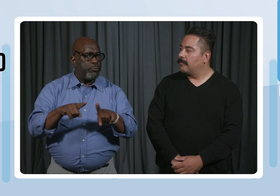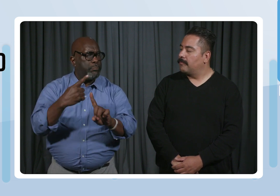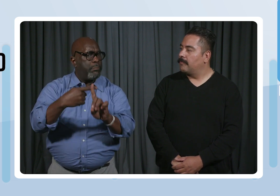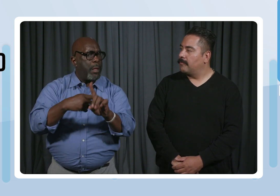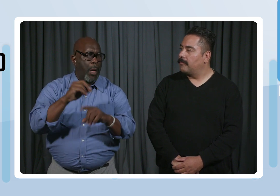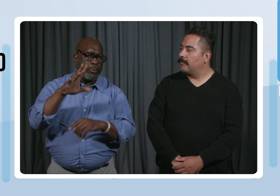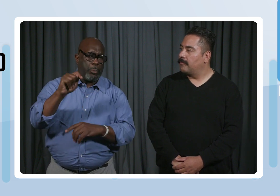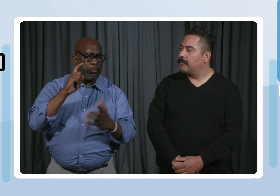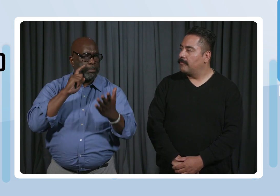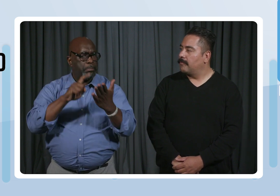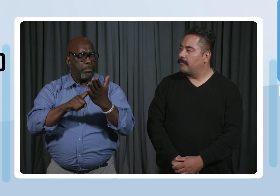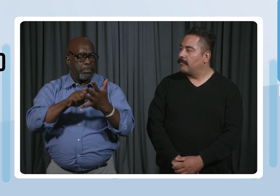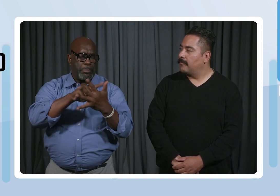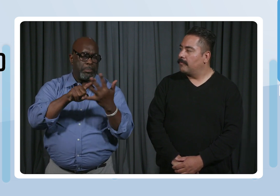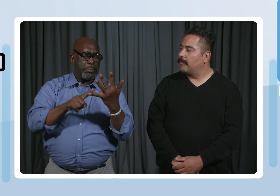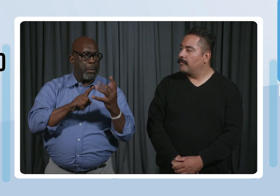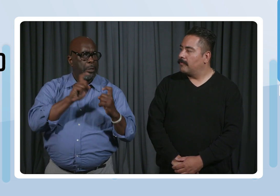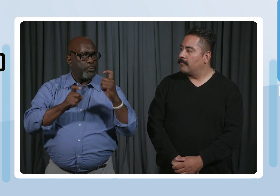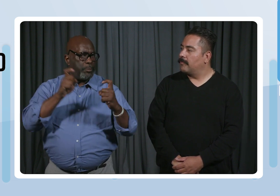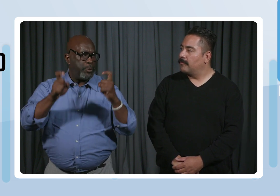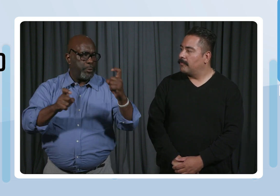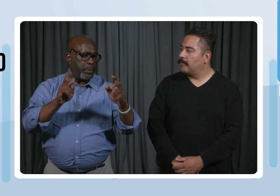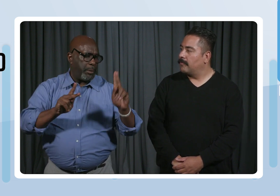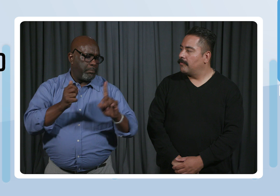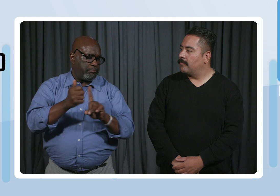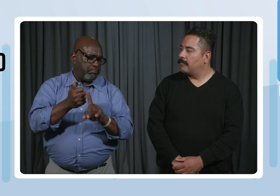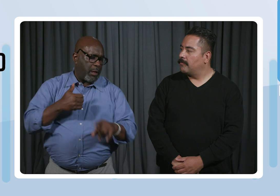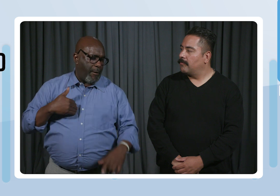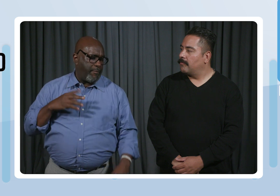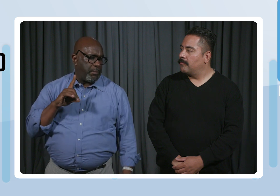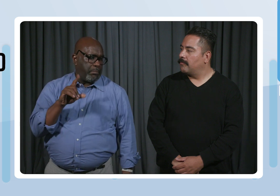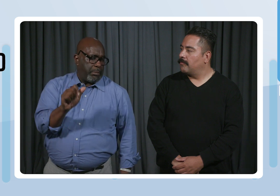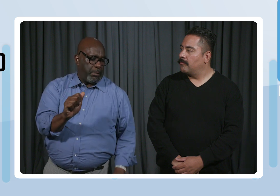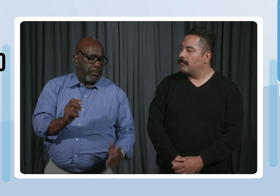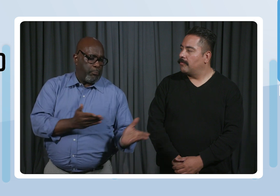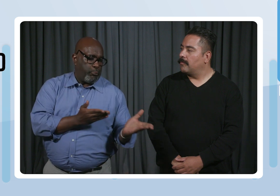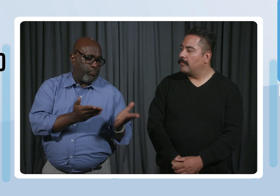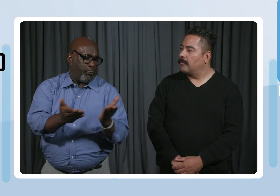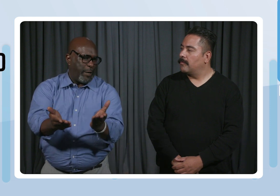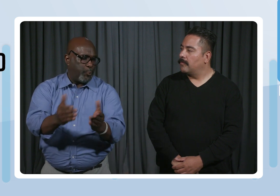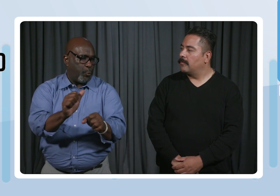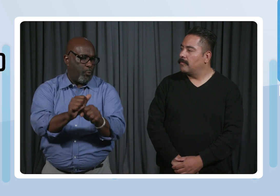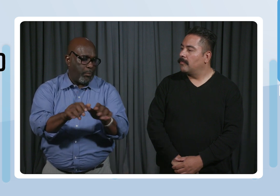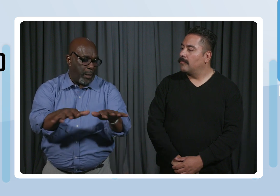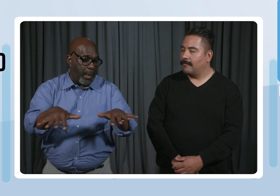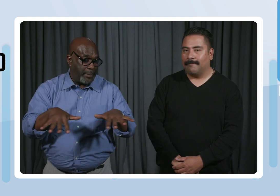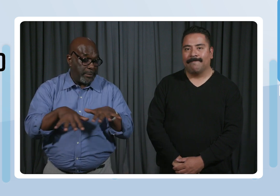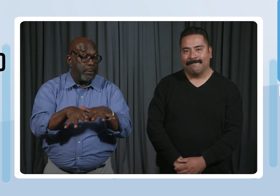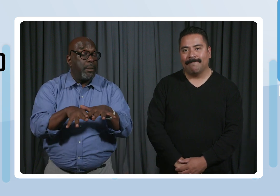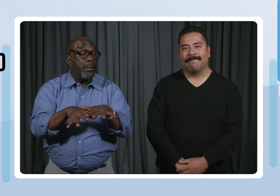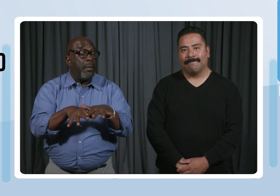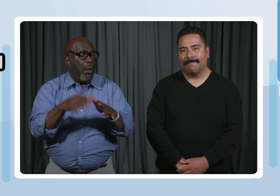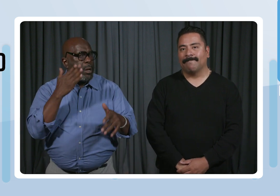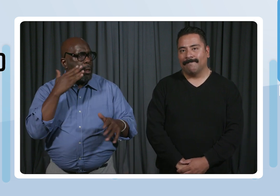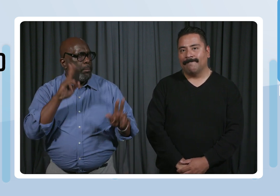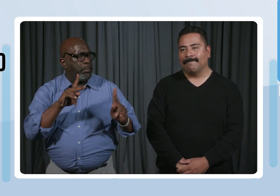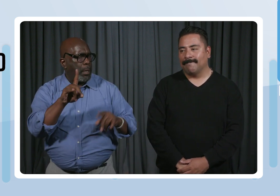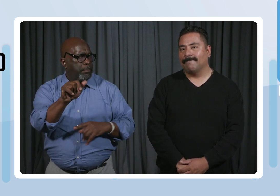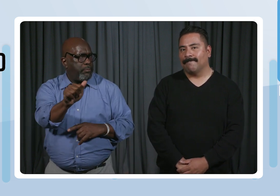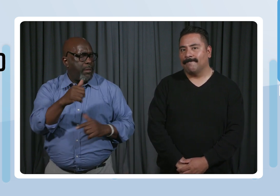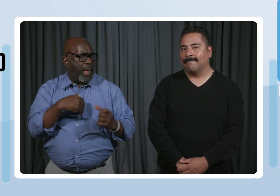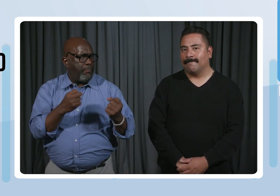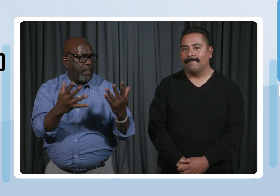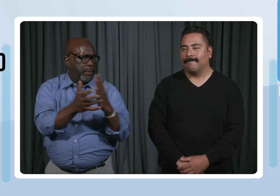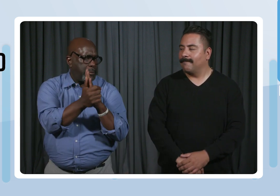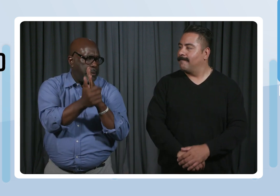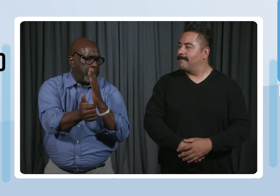contributions that people with disabilities bring to the workplace. We know that people with disabilities have so many skills and talents